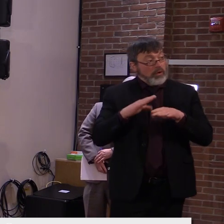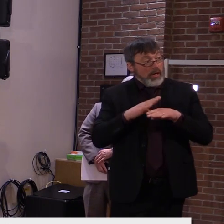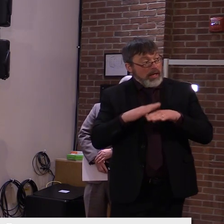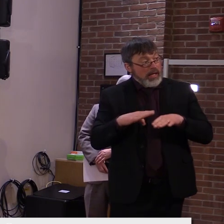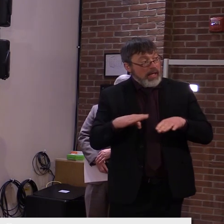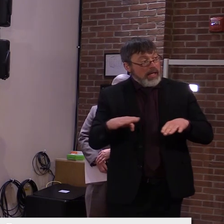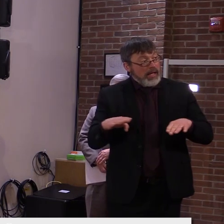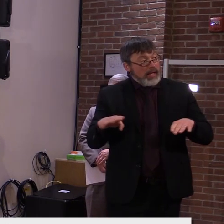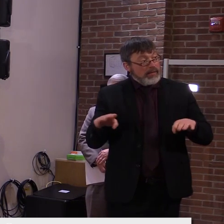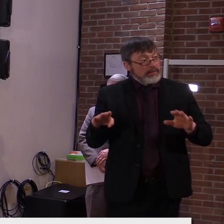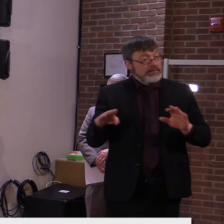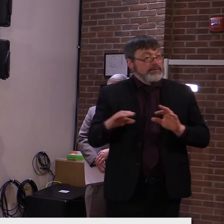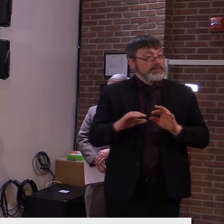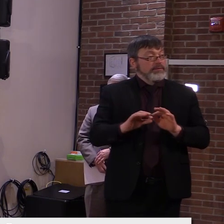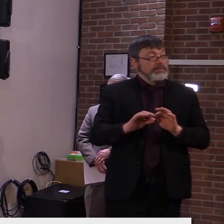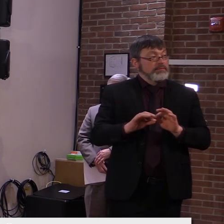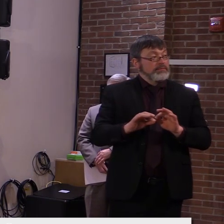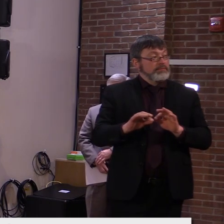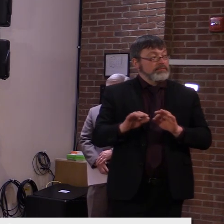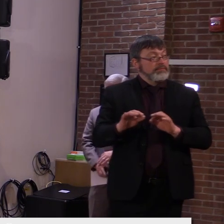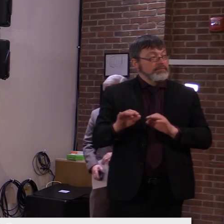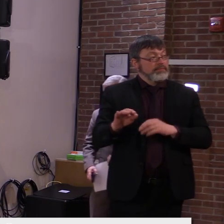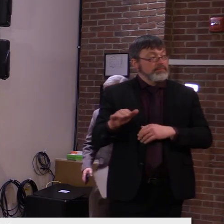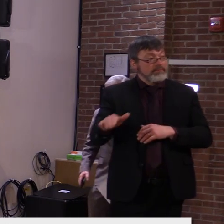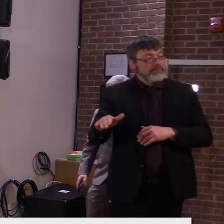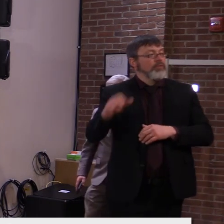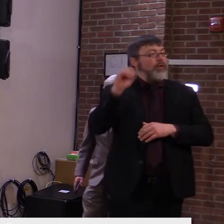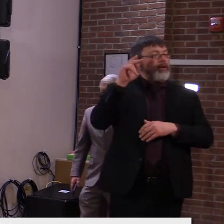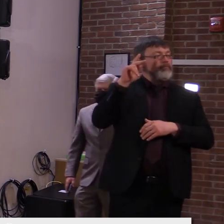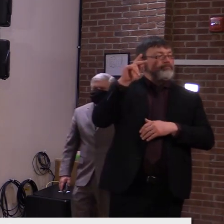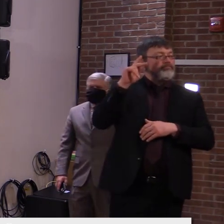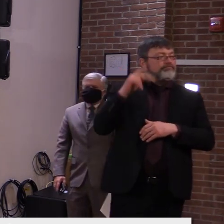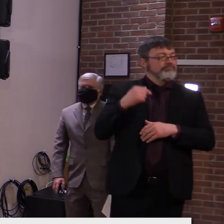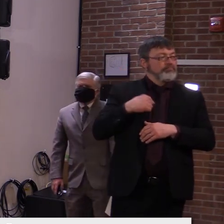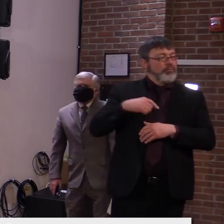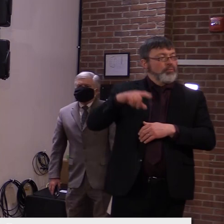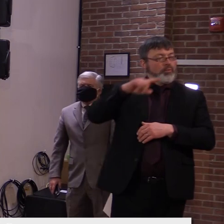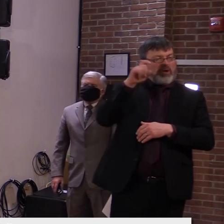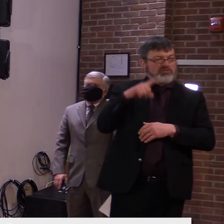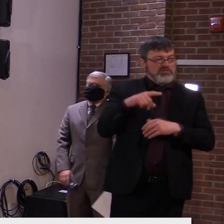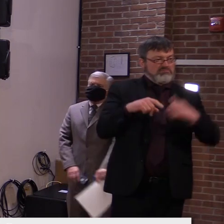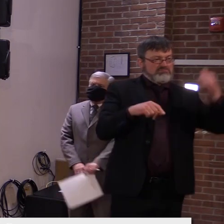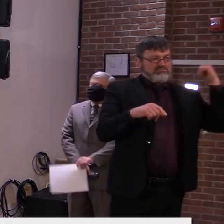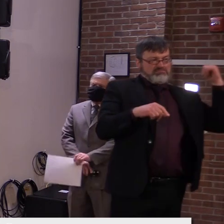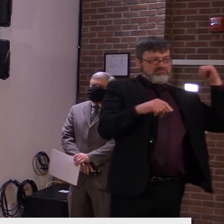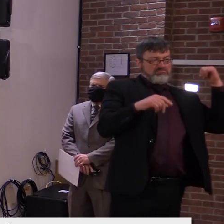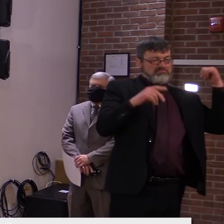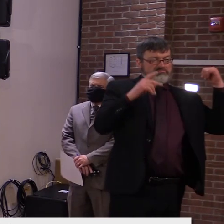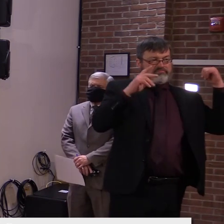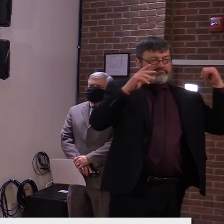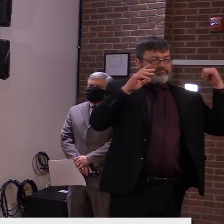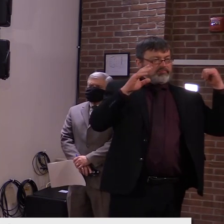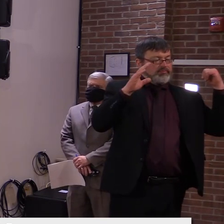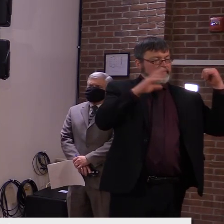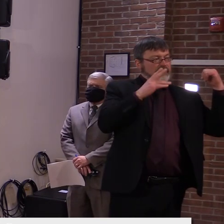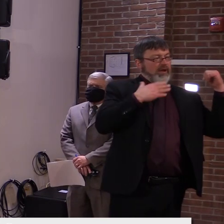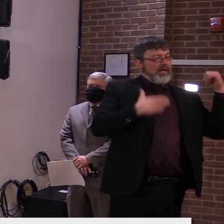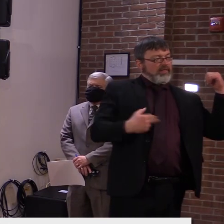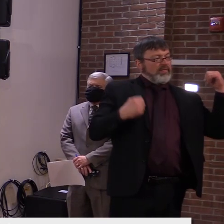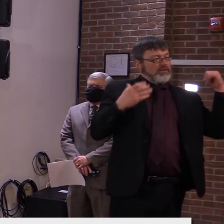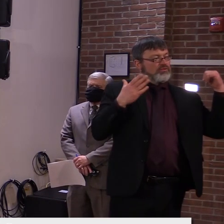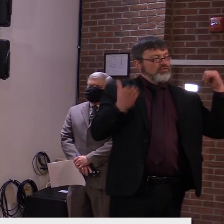Digger. Hello, I think this question is for Secretary Smith. Some inmates in Newport are telling their family members they are showing symptoms and medical